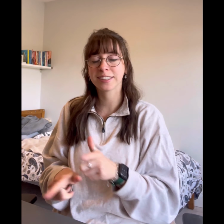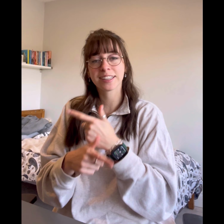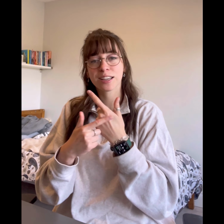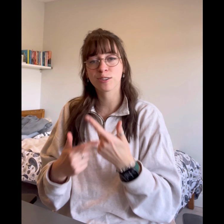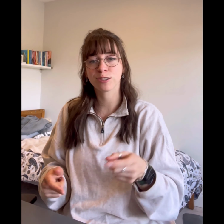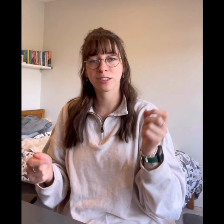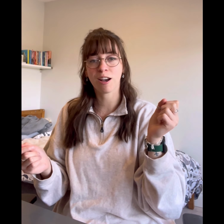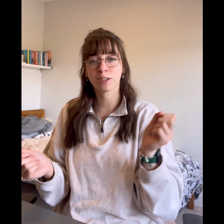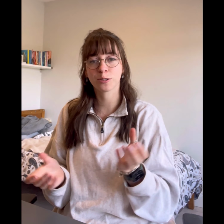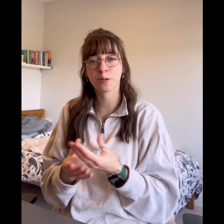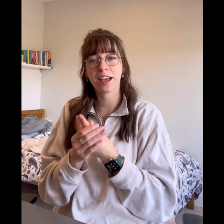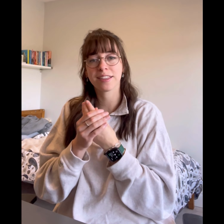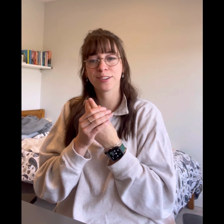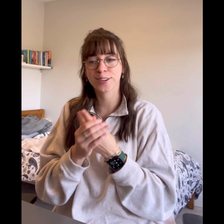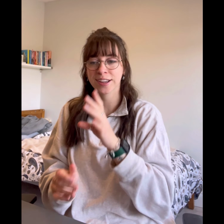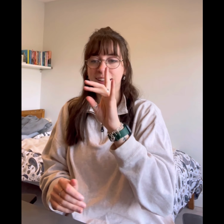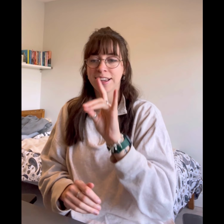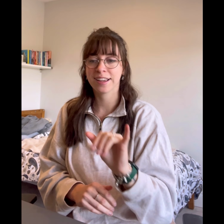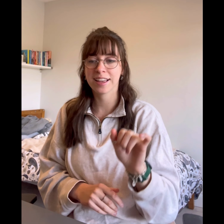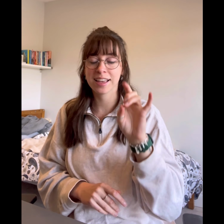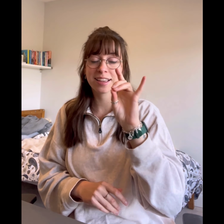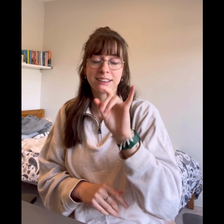And we'll sing your song together.